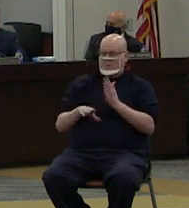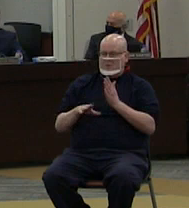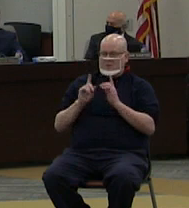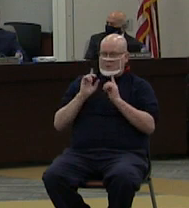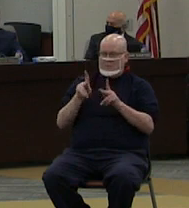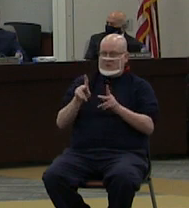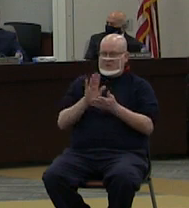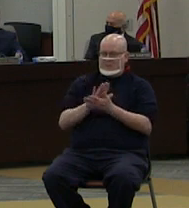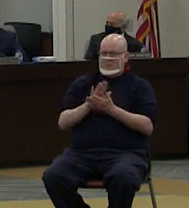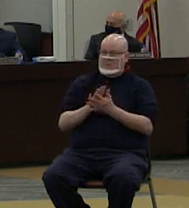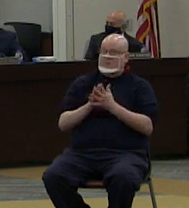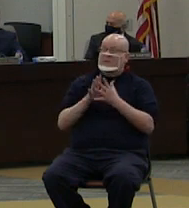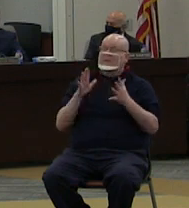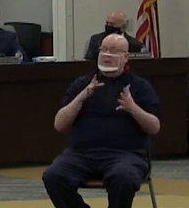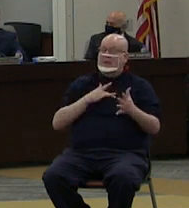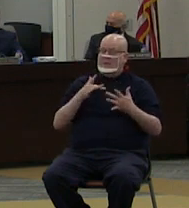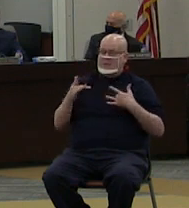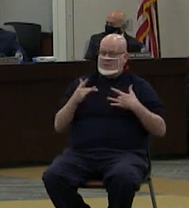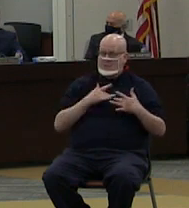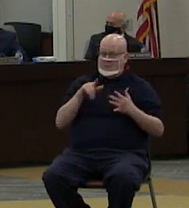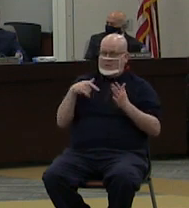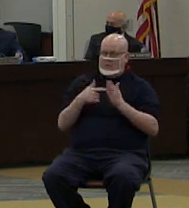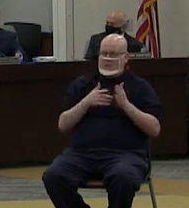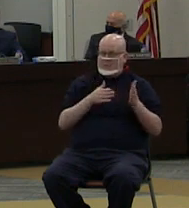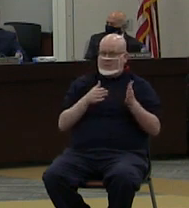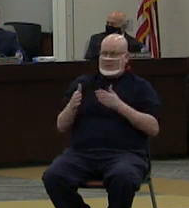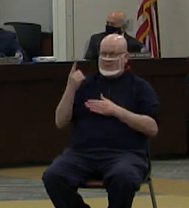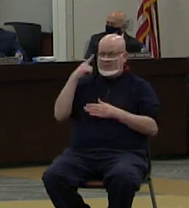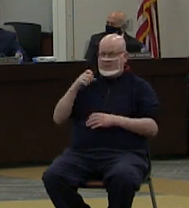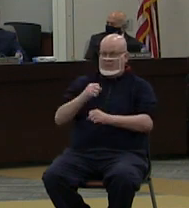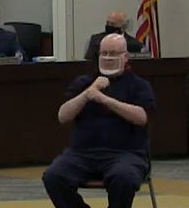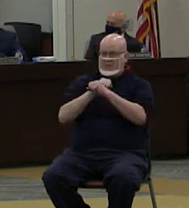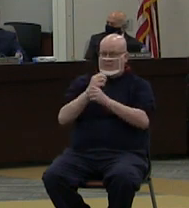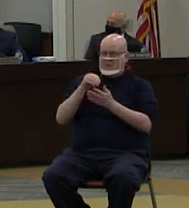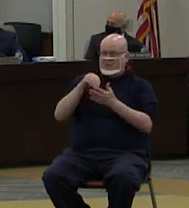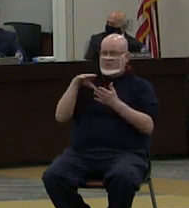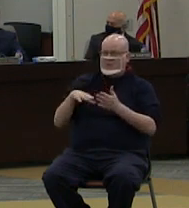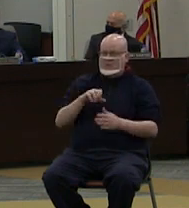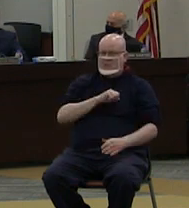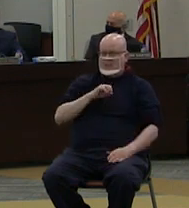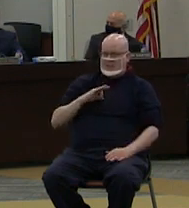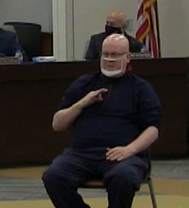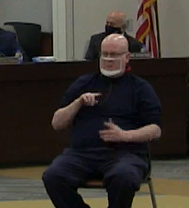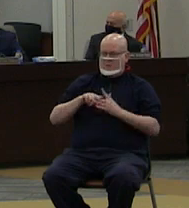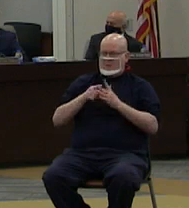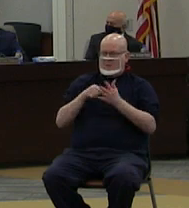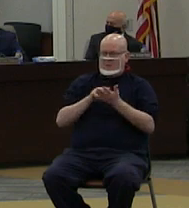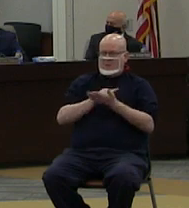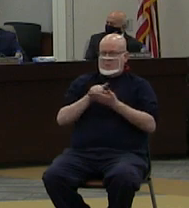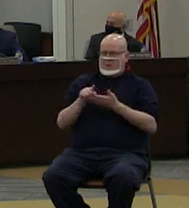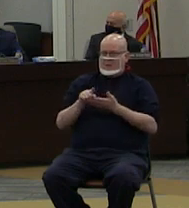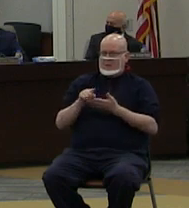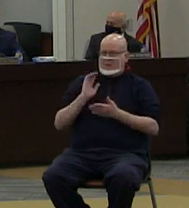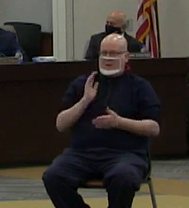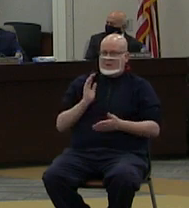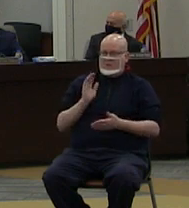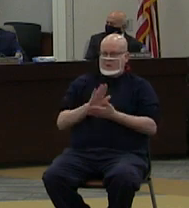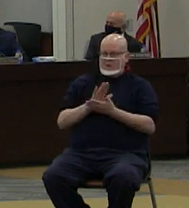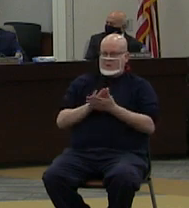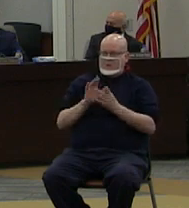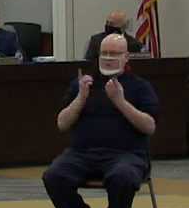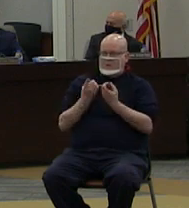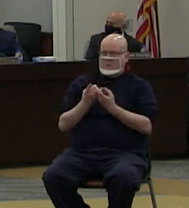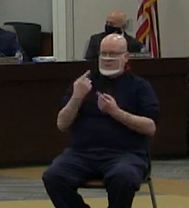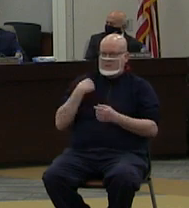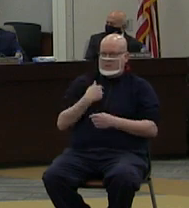much concern about this plan in regard to safety for students and staff. As we start this week, the district's own dashboard shows that the number of cases per